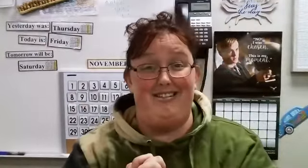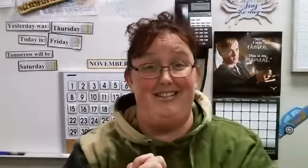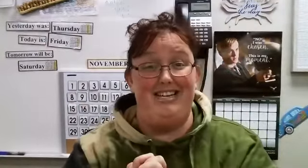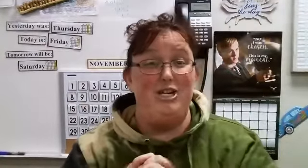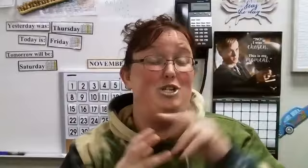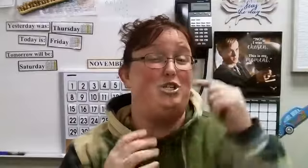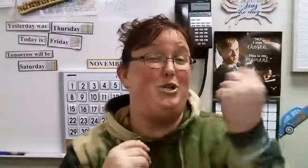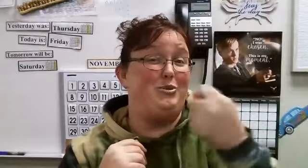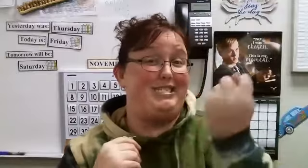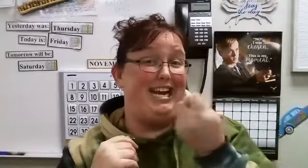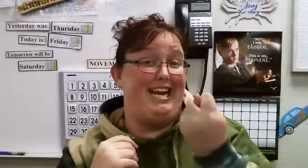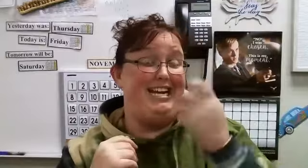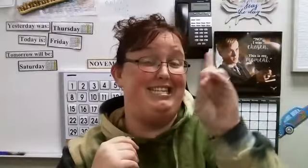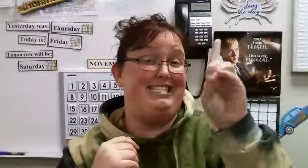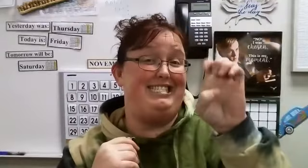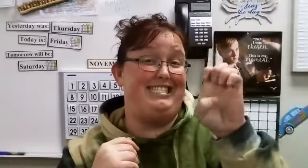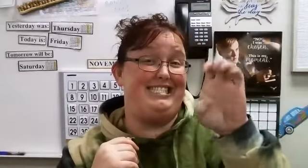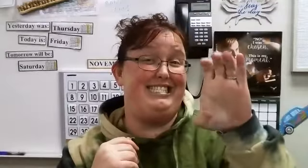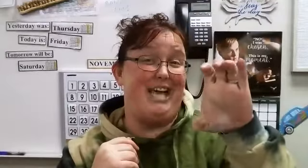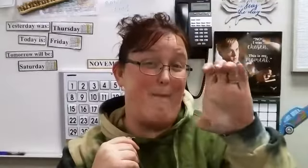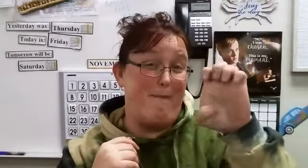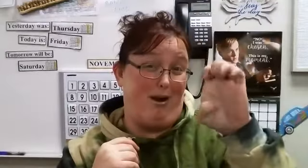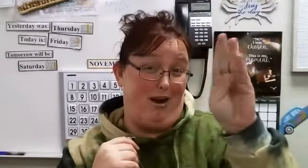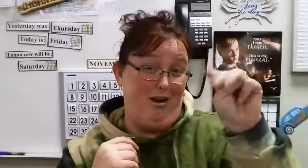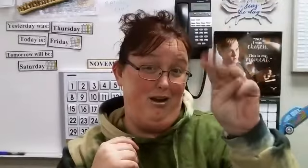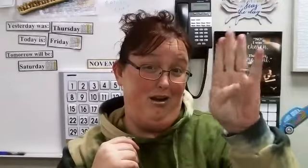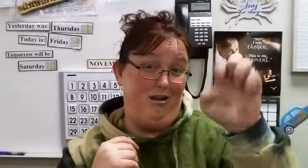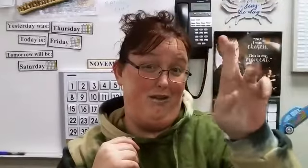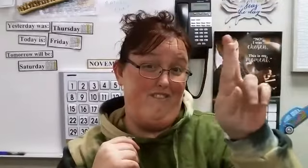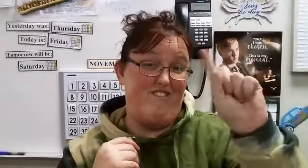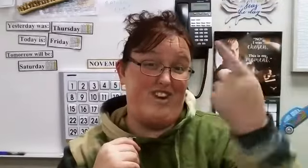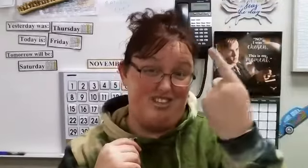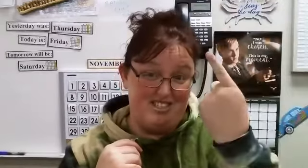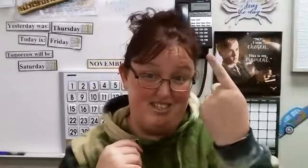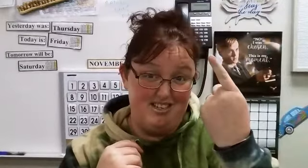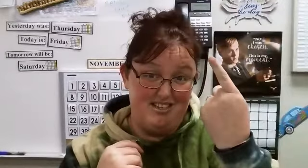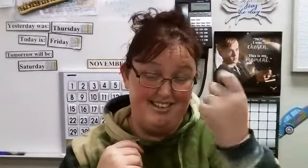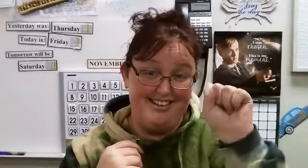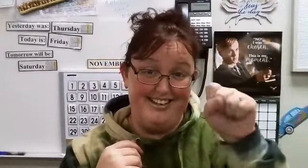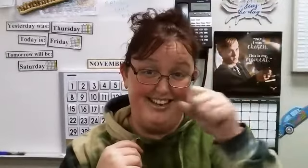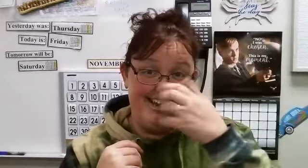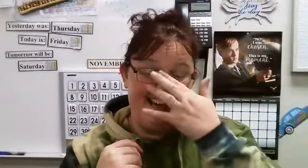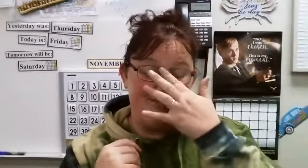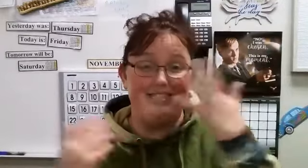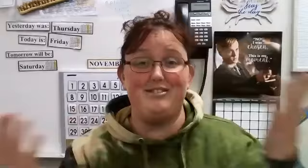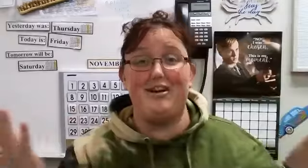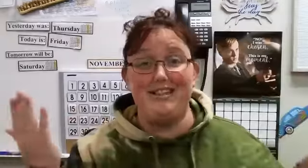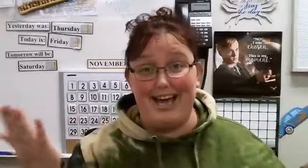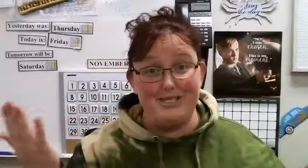until Tuesday, December 1st. Yeah, so this is our last